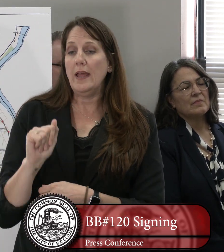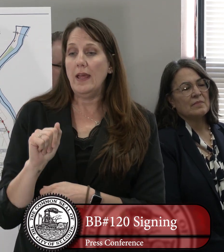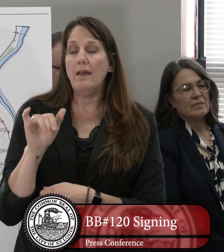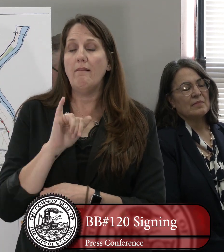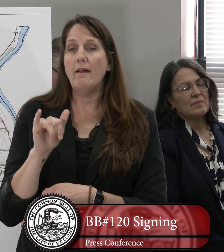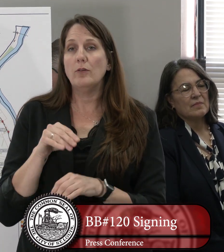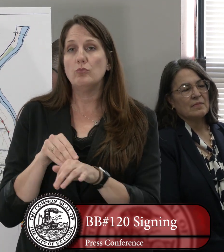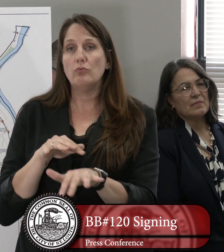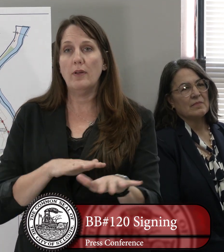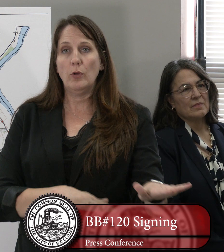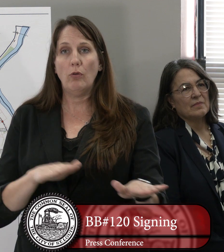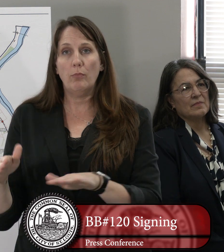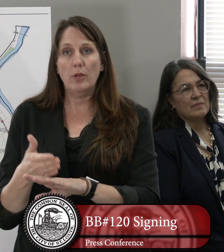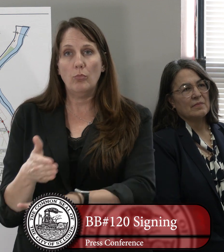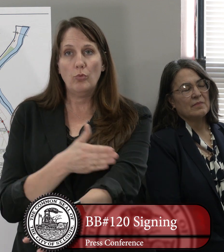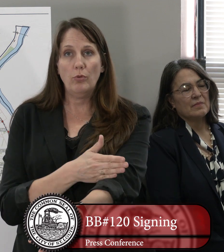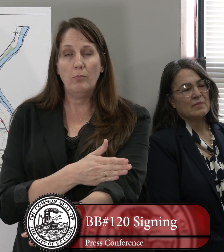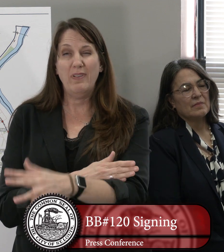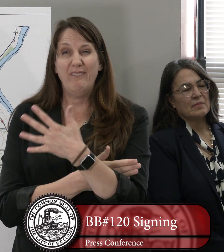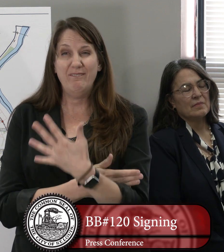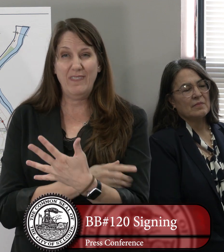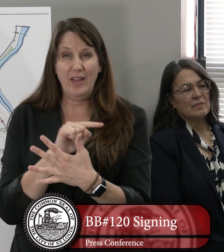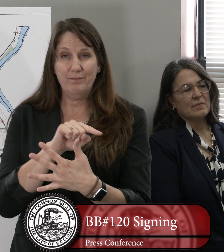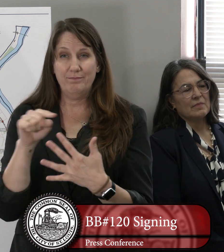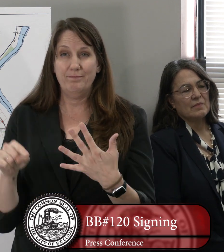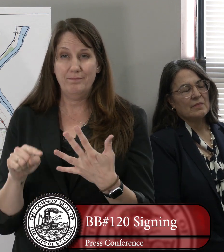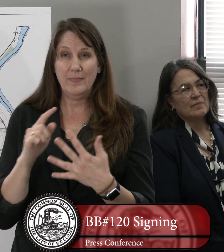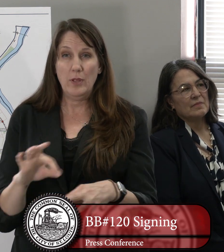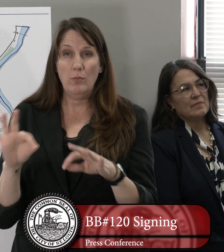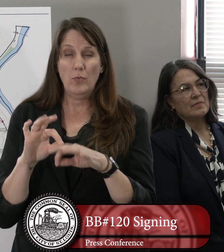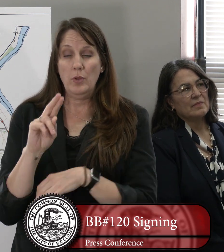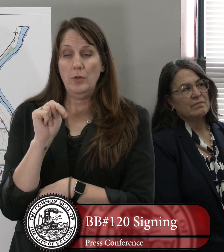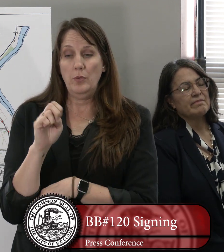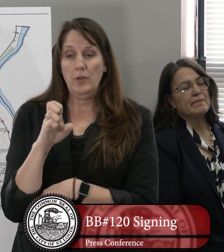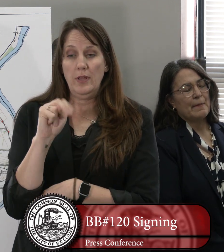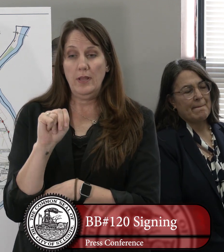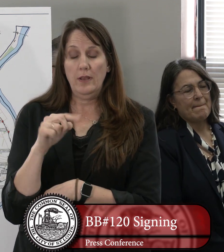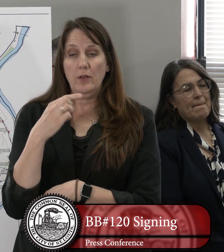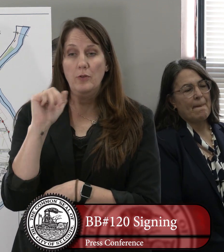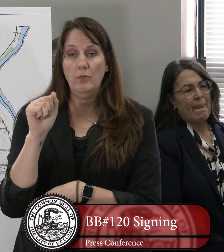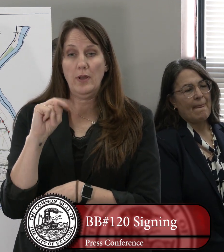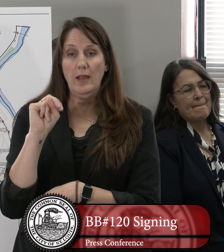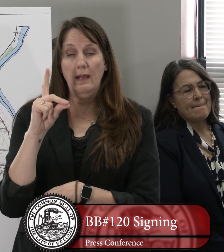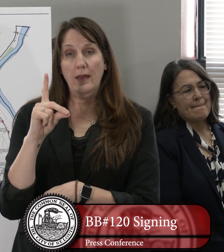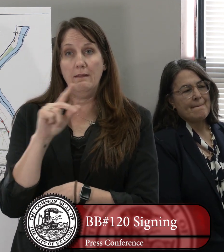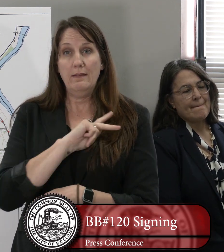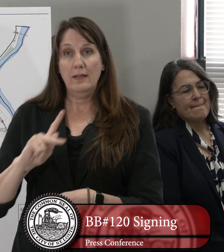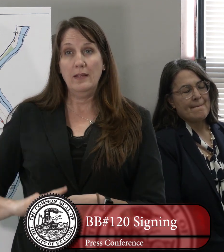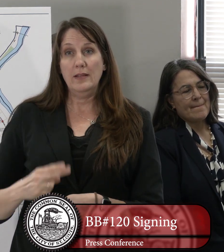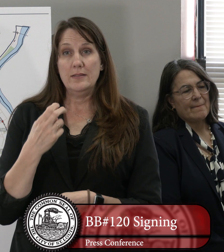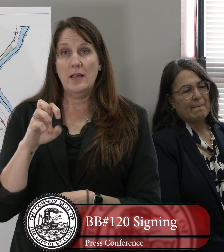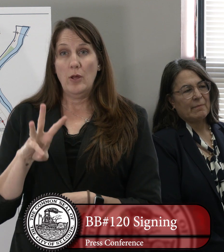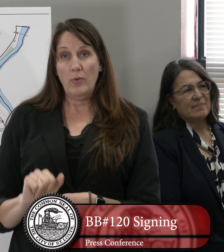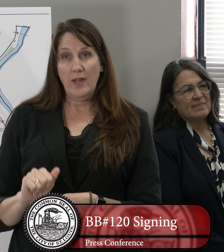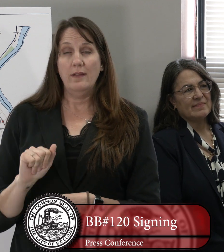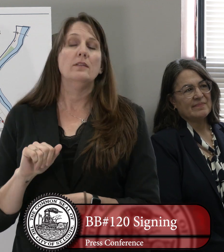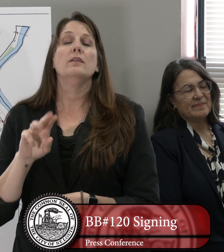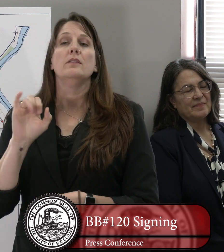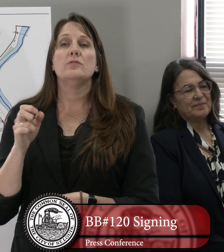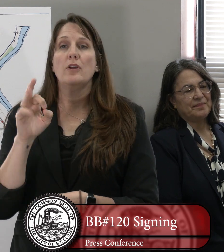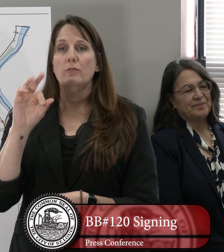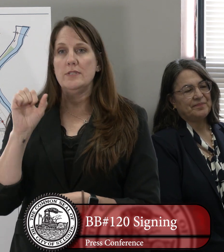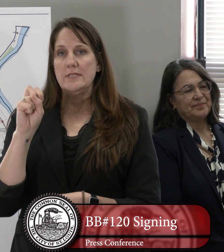calming improvements in 5 key corridors along Union, Grand, Kings Highway, Jefferson, and Goodfellow, and